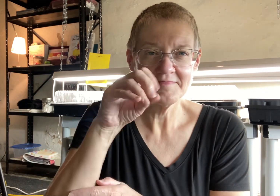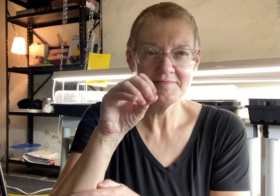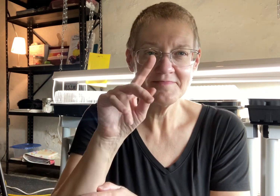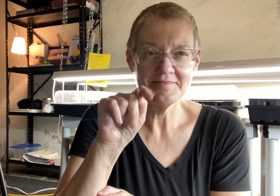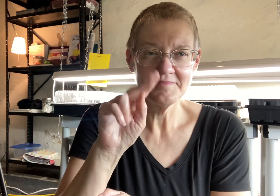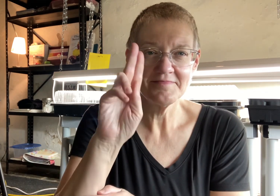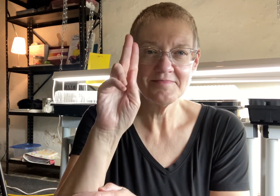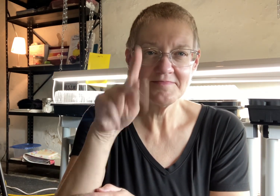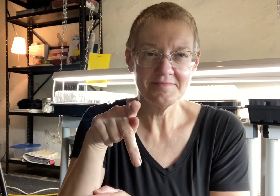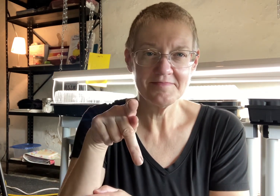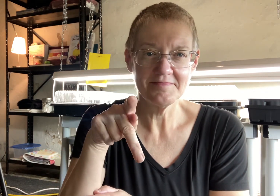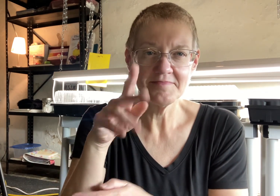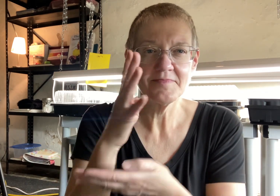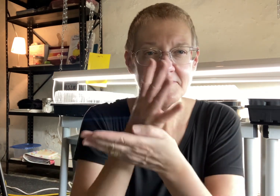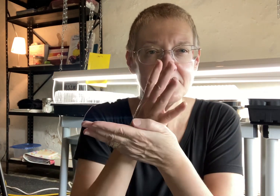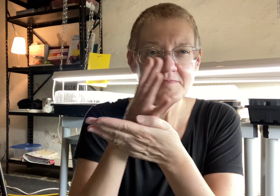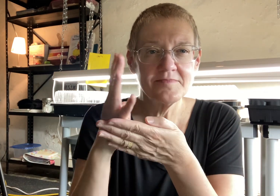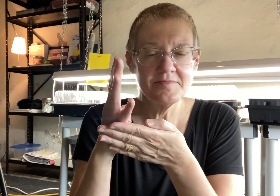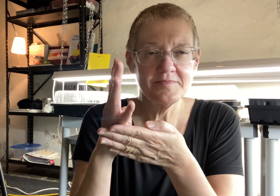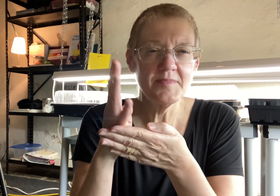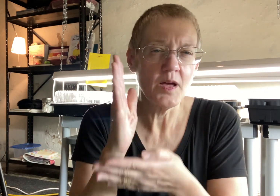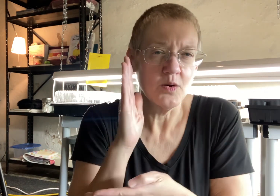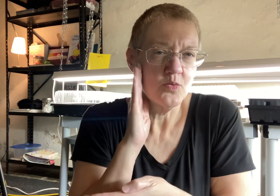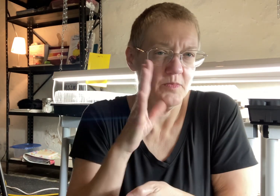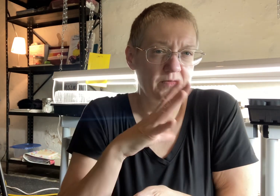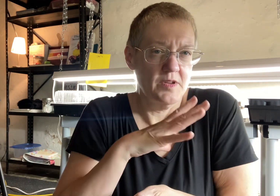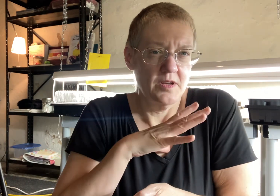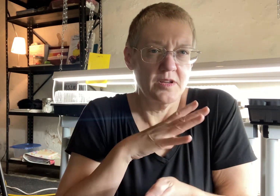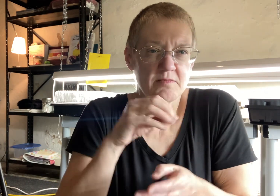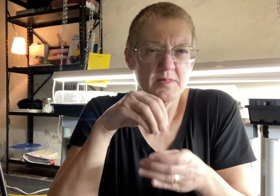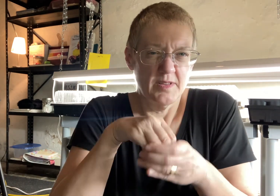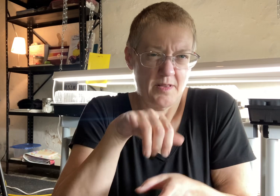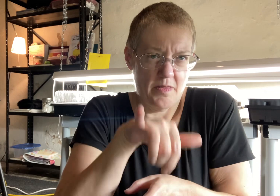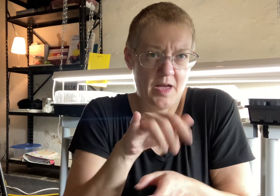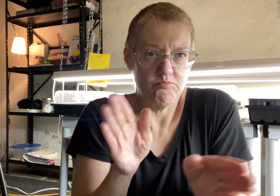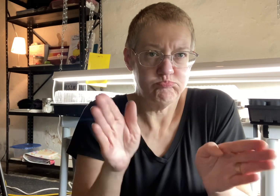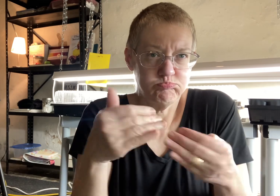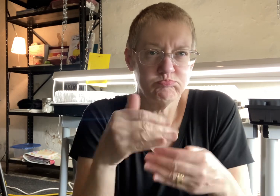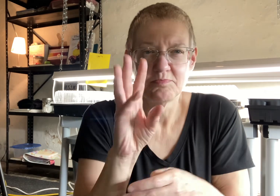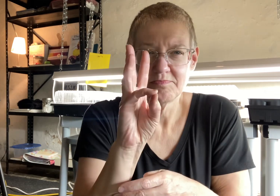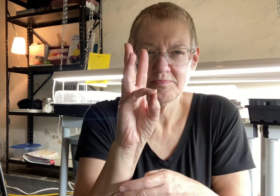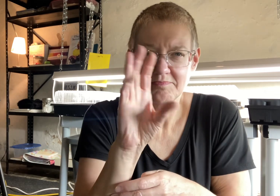Now, I don't plan to pot these up. 4 weeks, I feel they'll be fine in these cells.